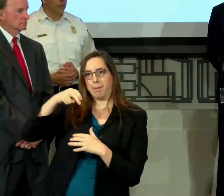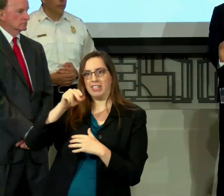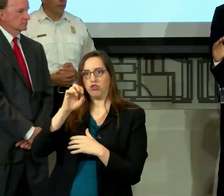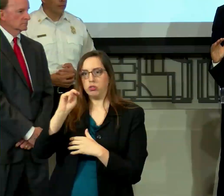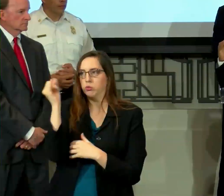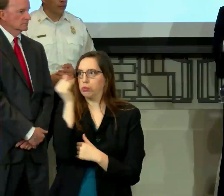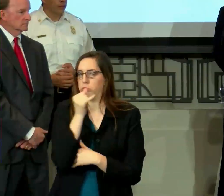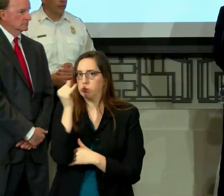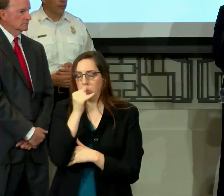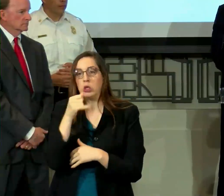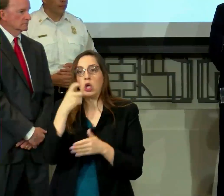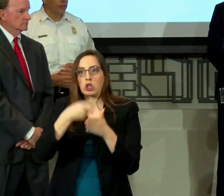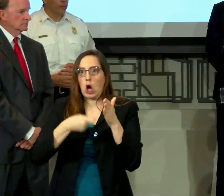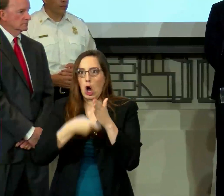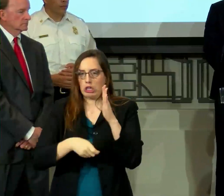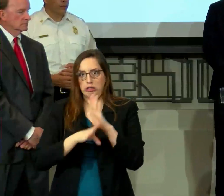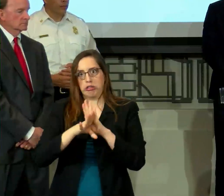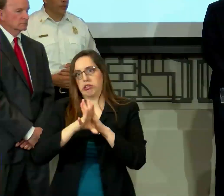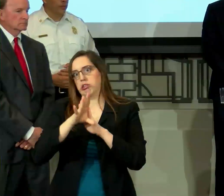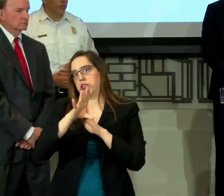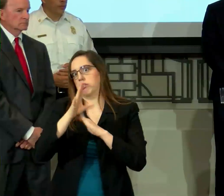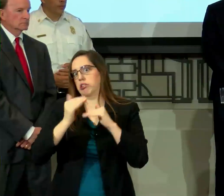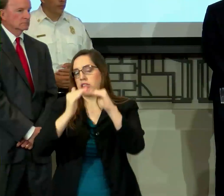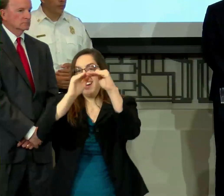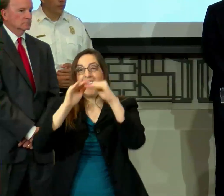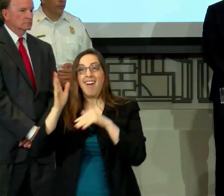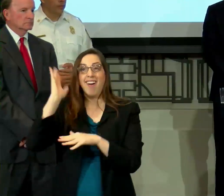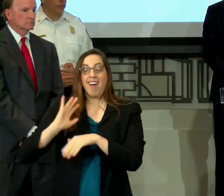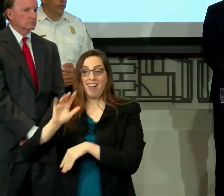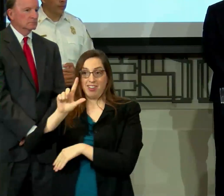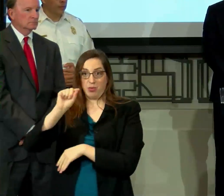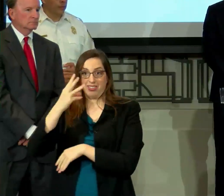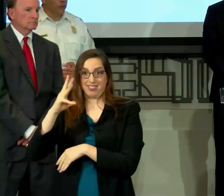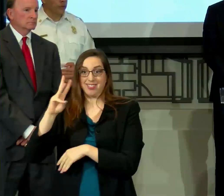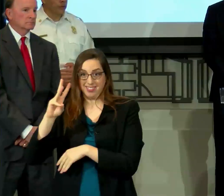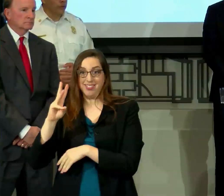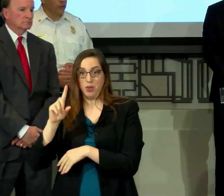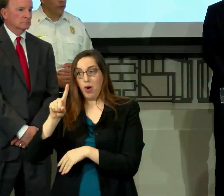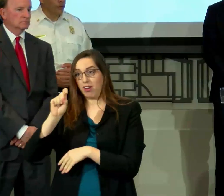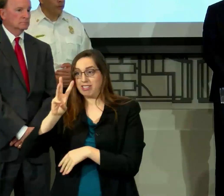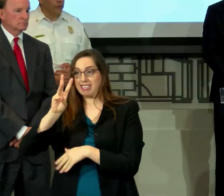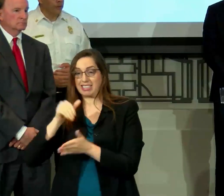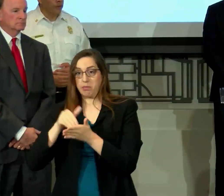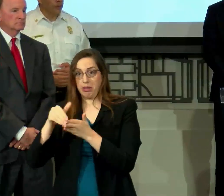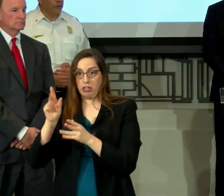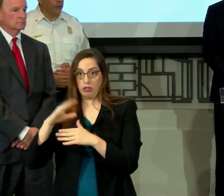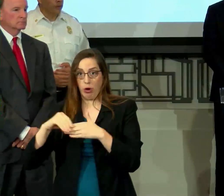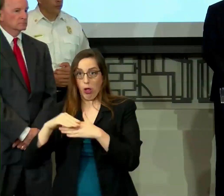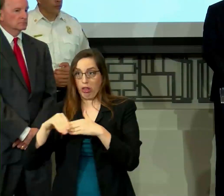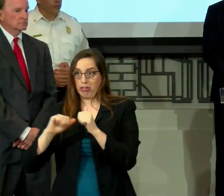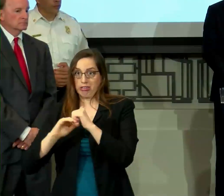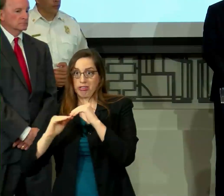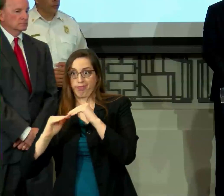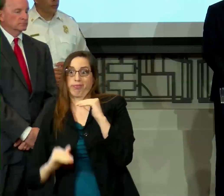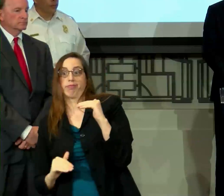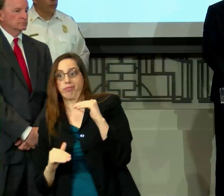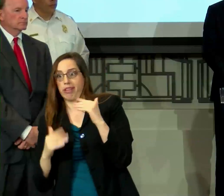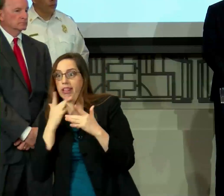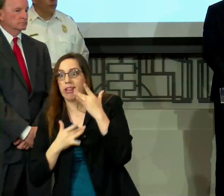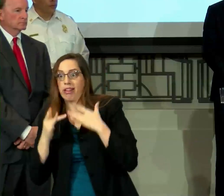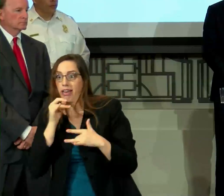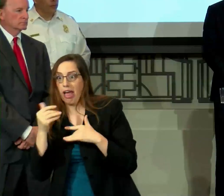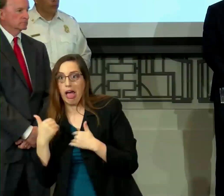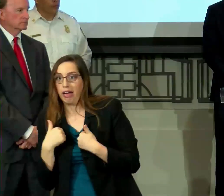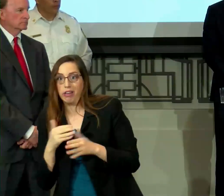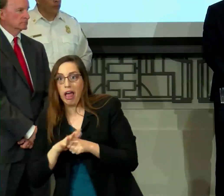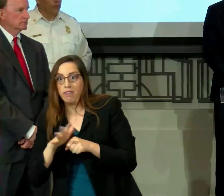state, and the cost was rising like that. That was in 2016, $160 million shortfall, and we balanced the